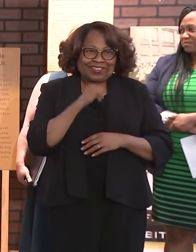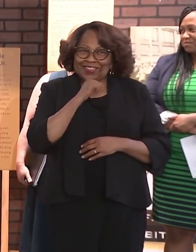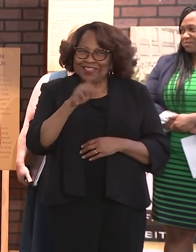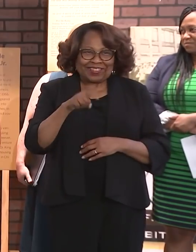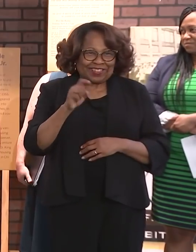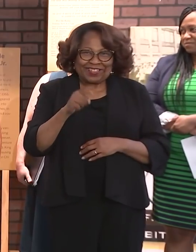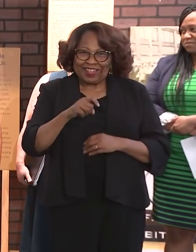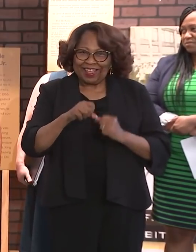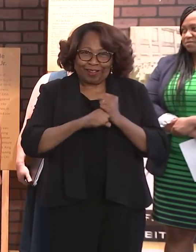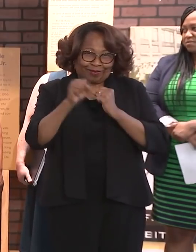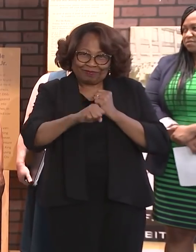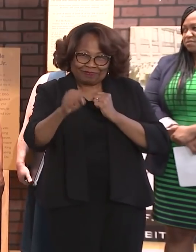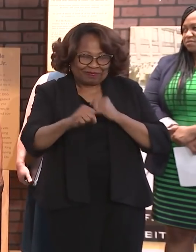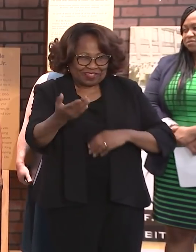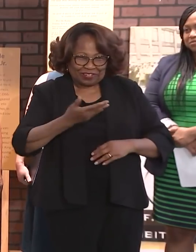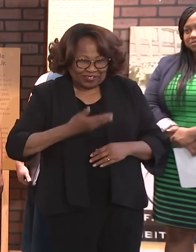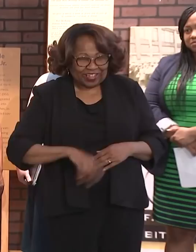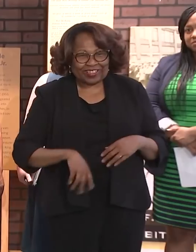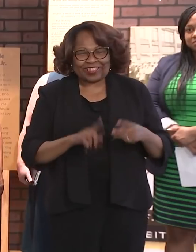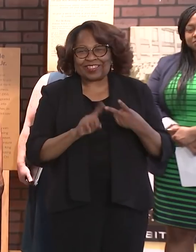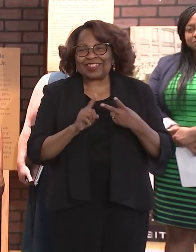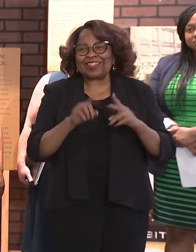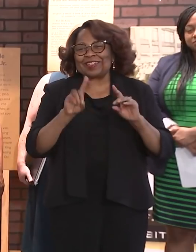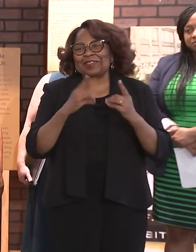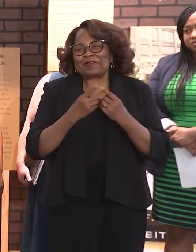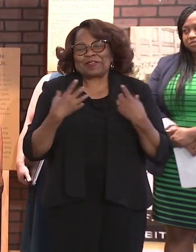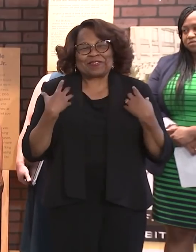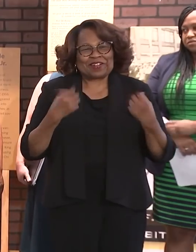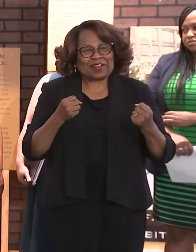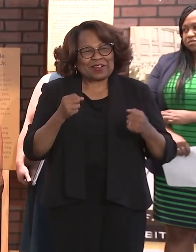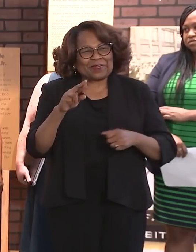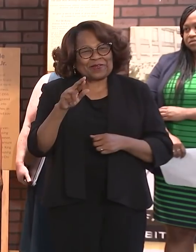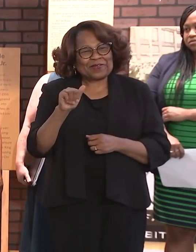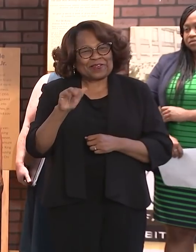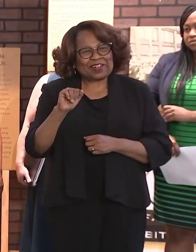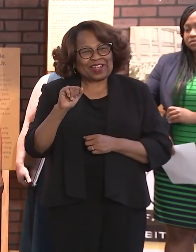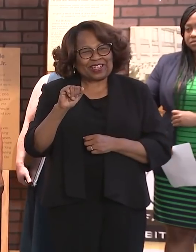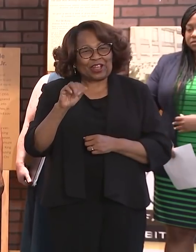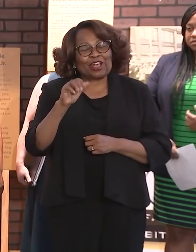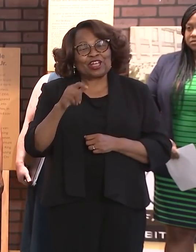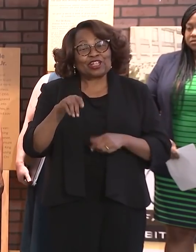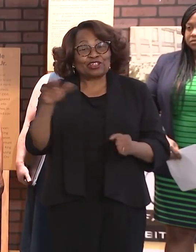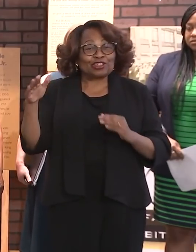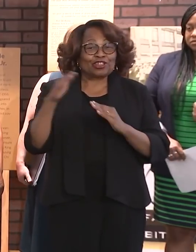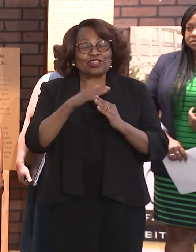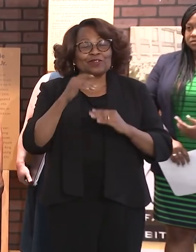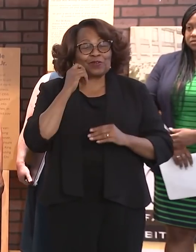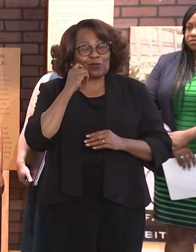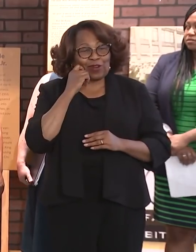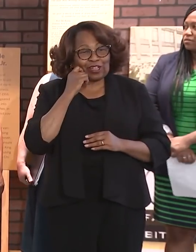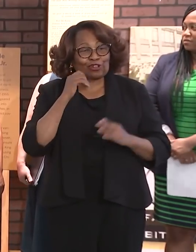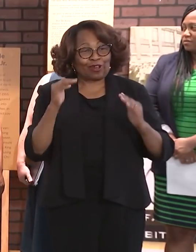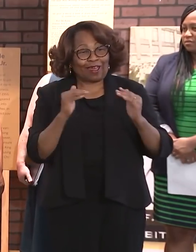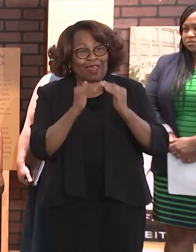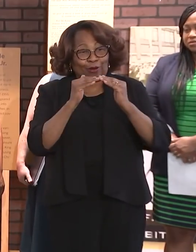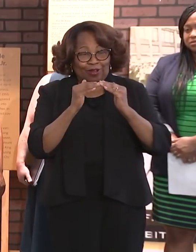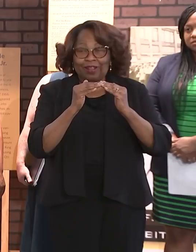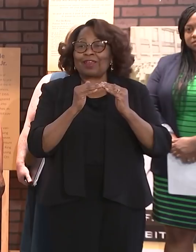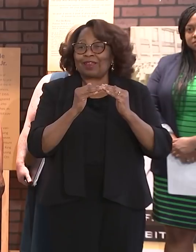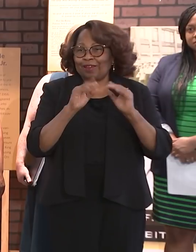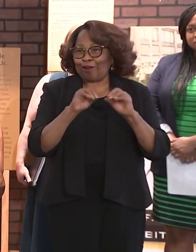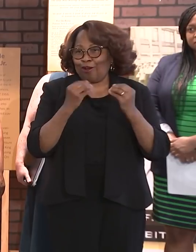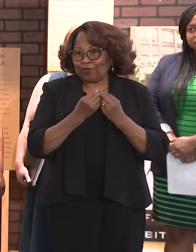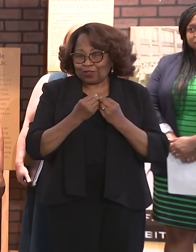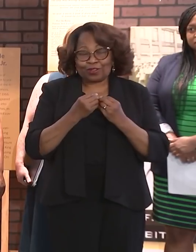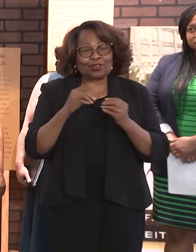further introduction. Chicago Department of Health Chief Racial Equity Officer Sandy Brown. Chicago